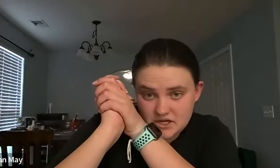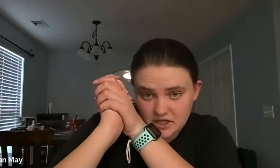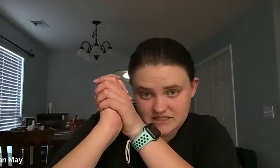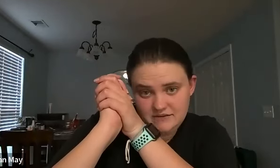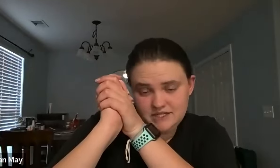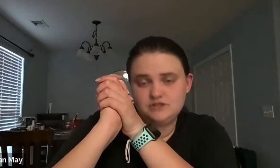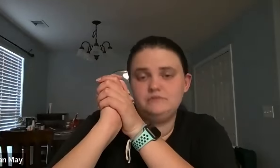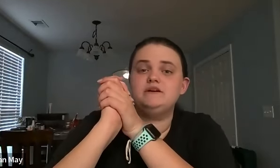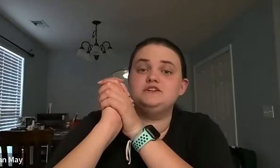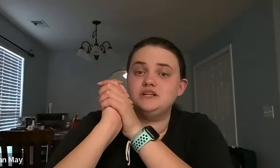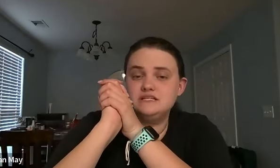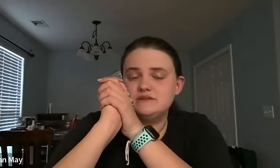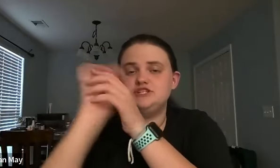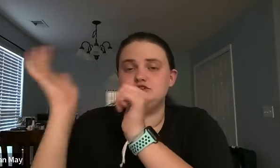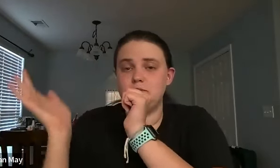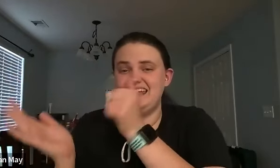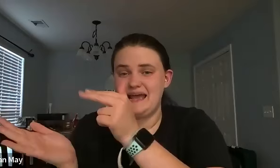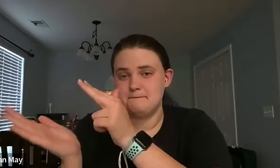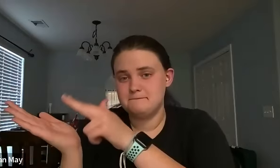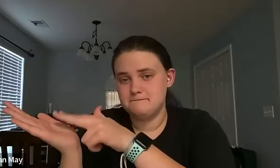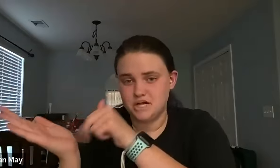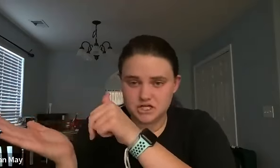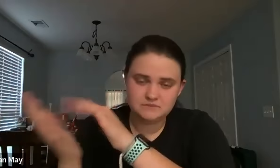butter sandwich or peanut butter and jelly sandwich, you do peanut butter.